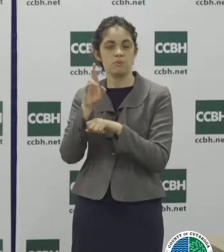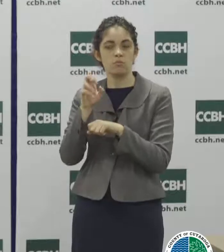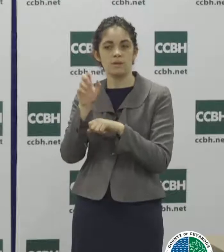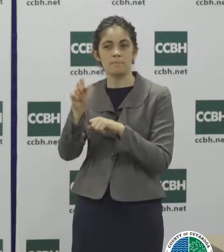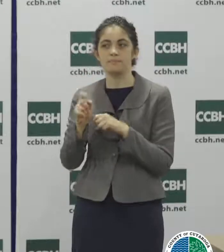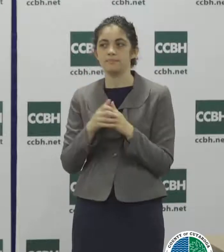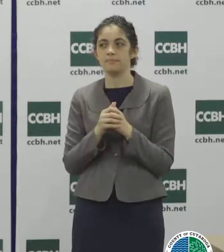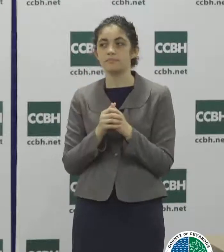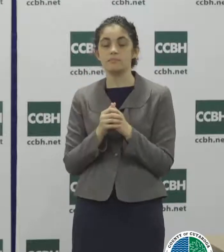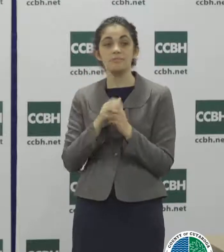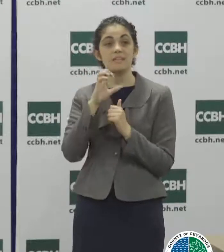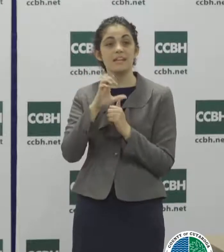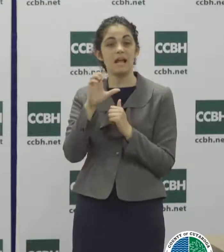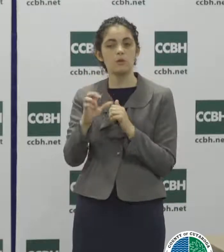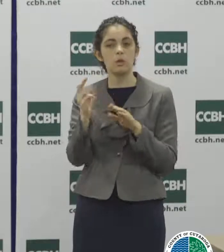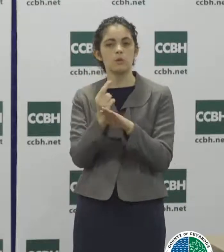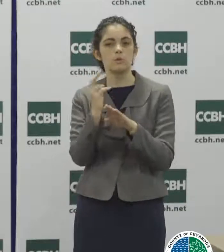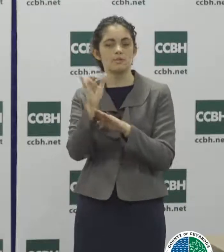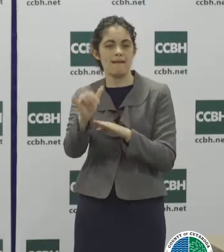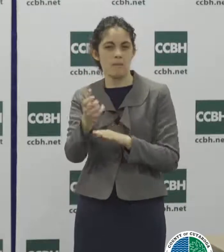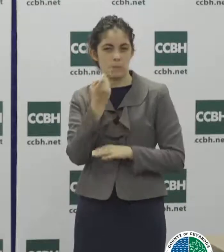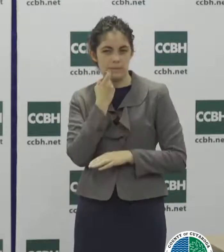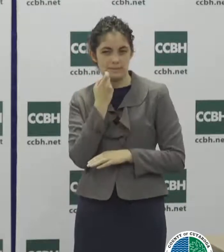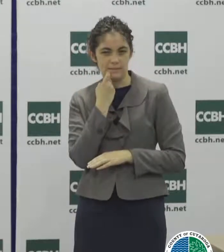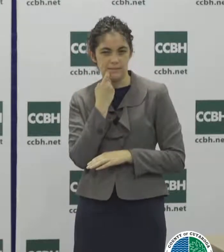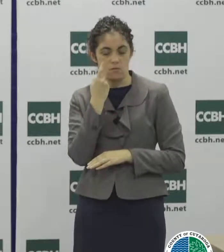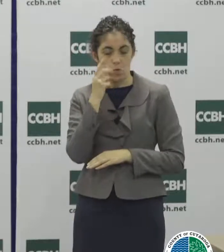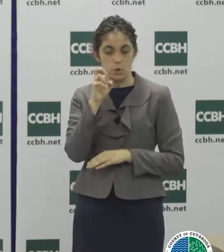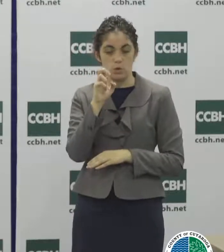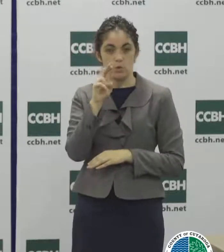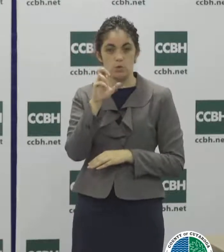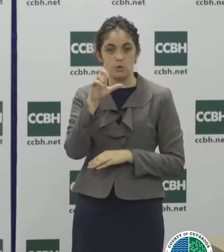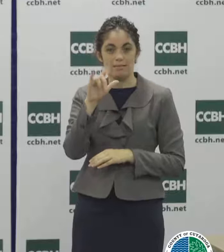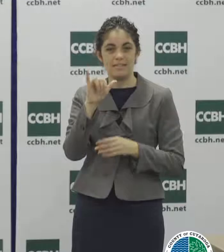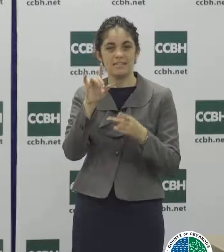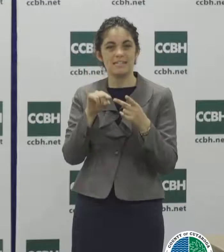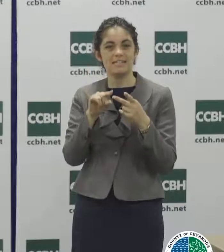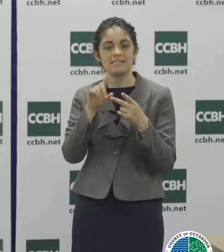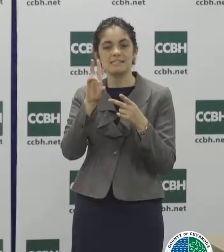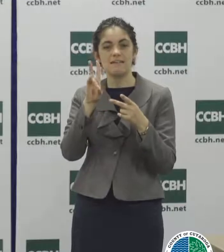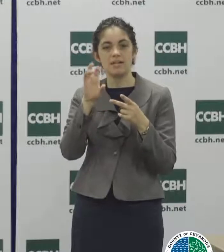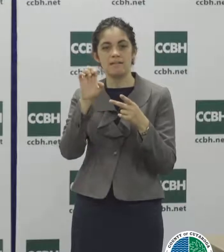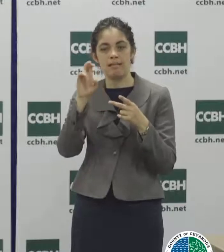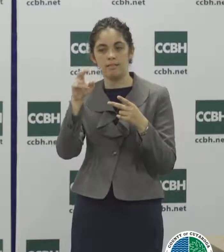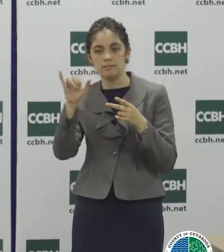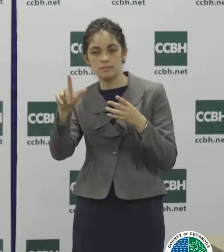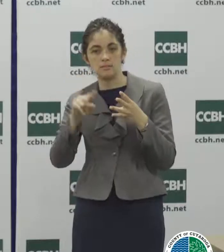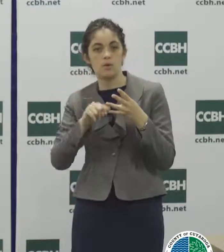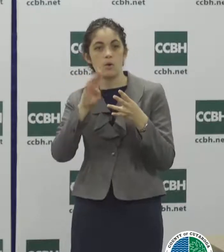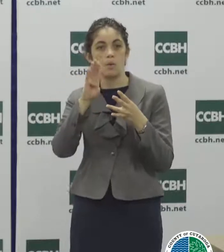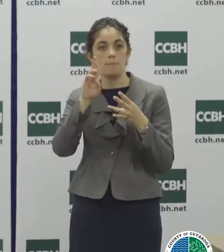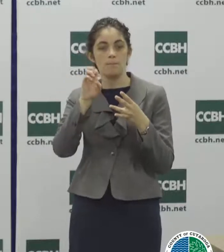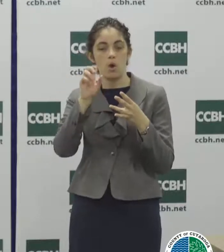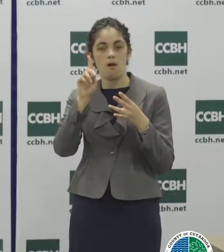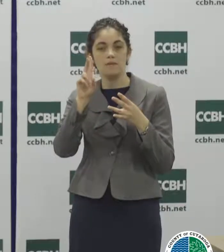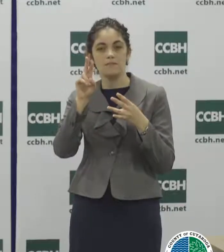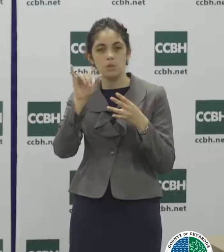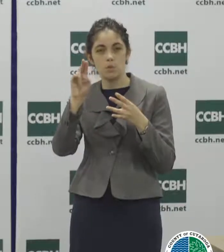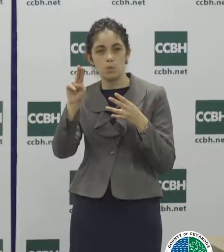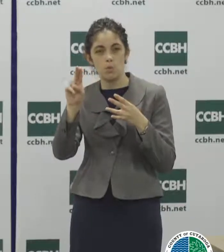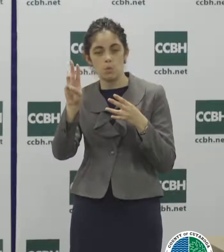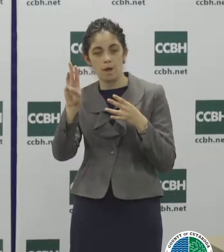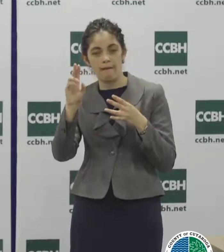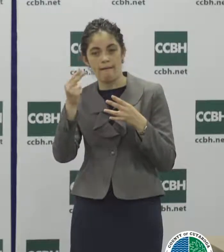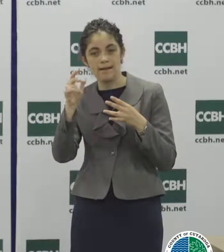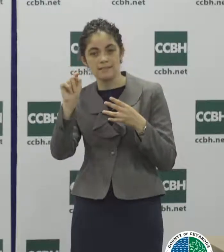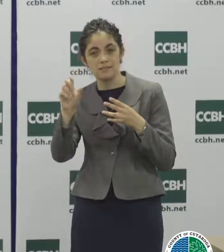The county recently used this tool to help the cities of Euclid, Seven Hills, and Broadview Heights. And we can use this tool again